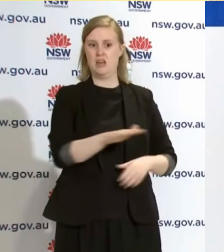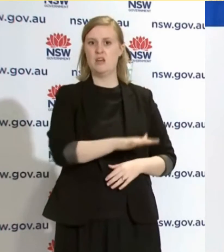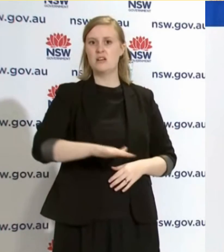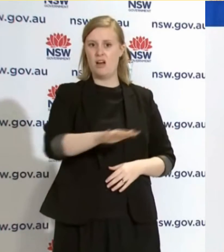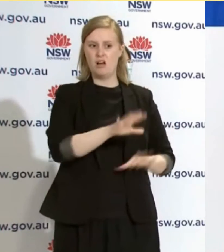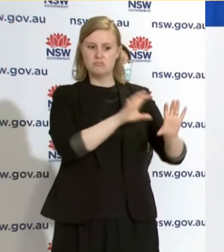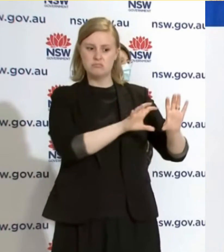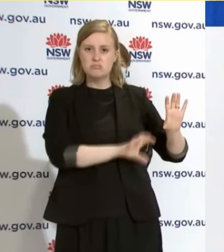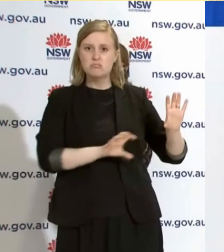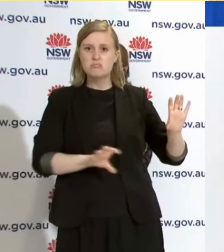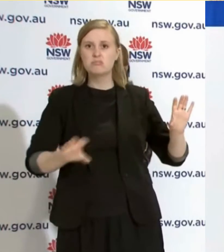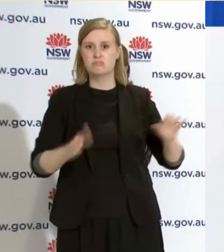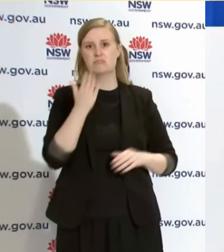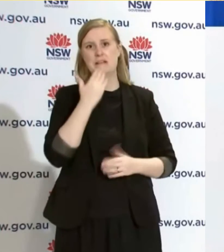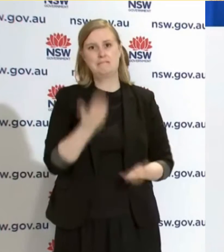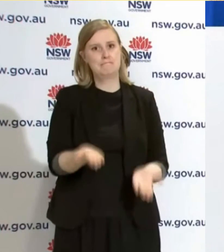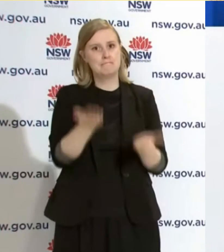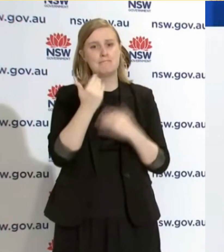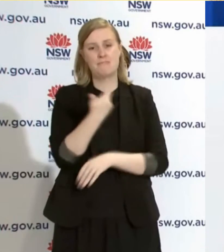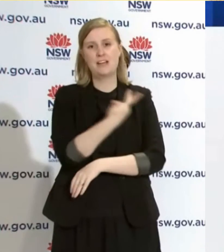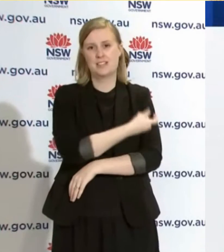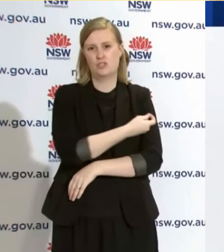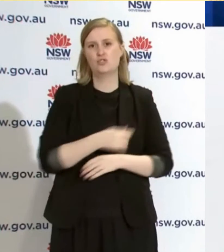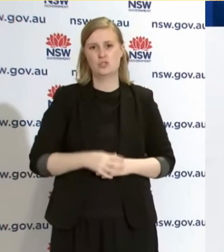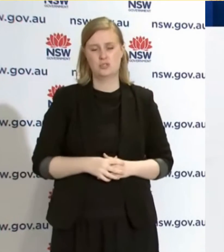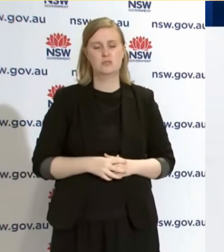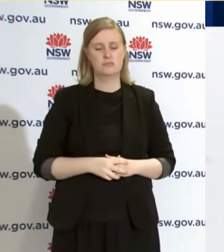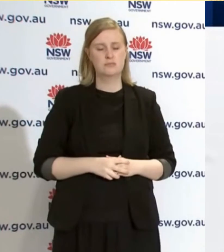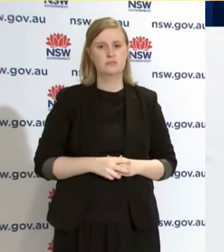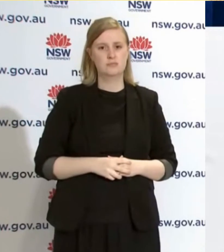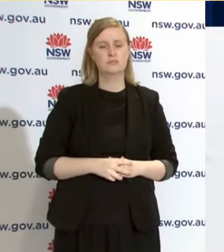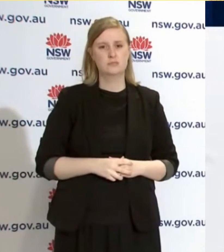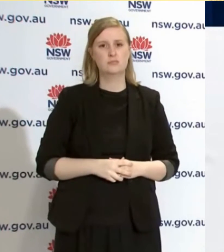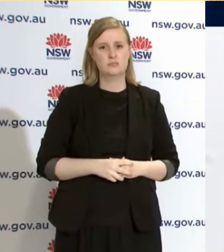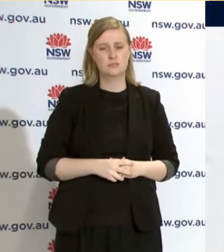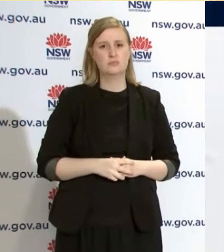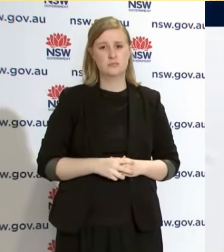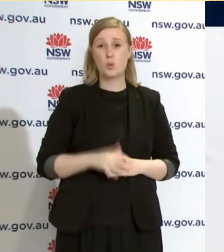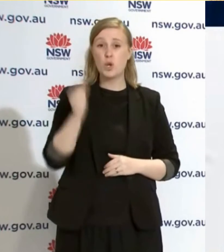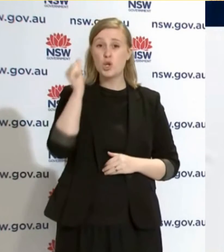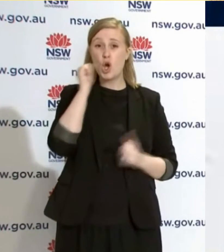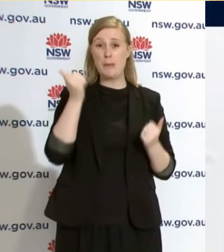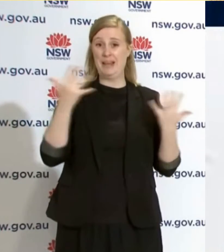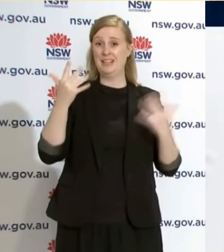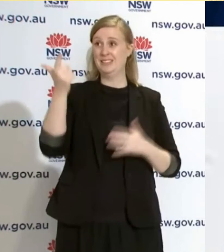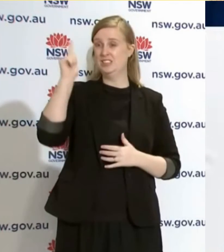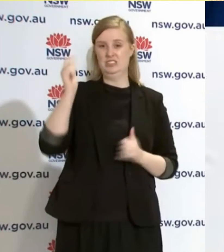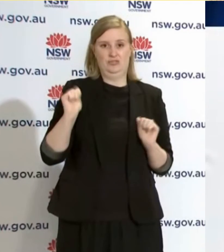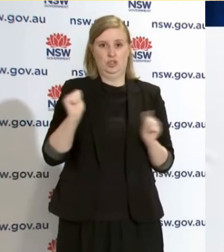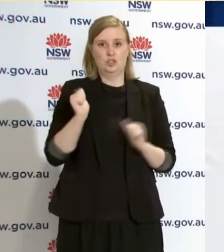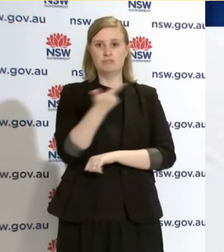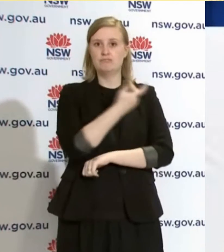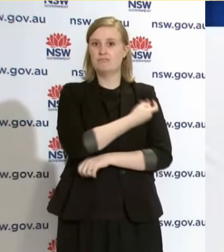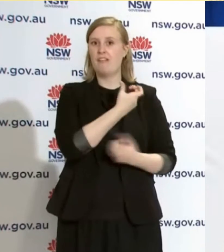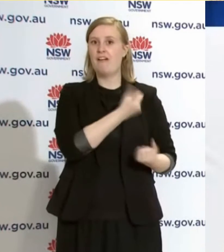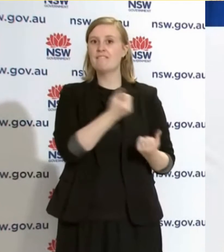We also know through various means that there is already a high take-up rate of teachers that are vaccinated. And when